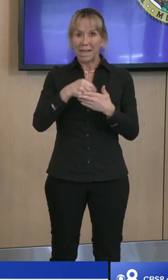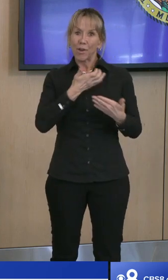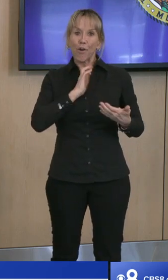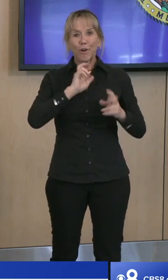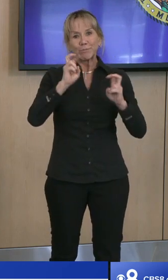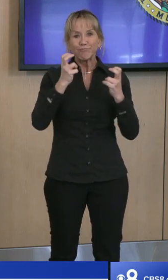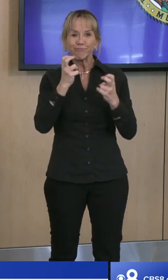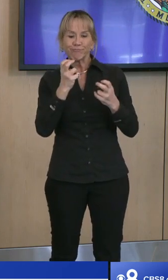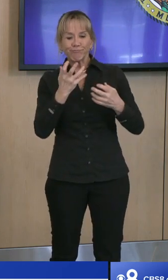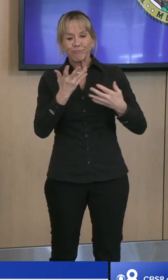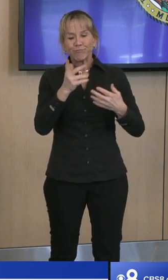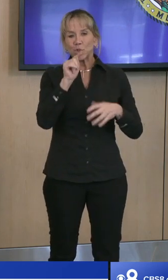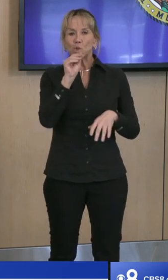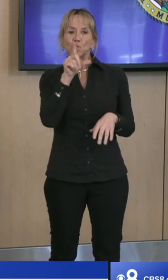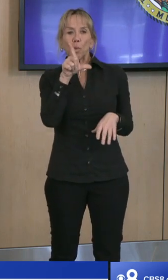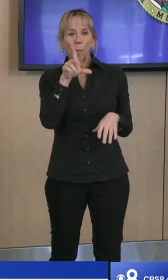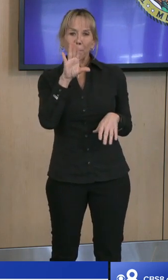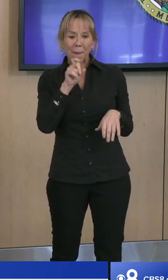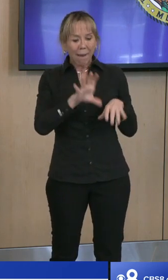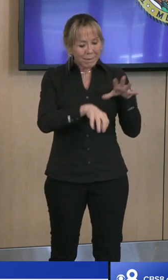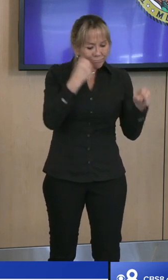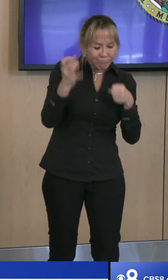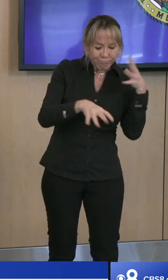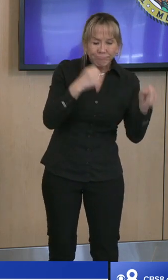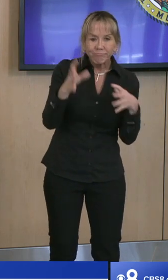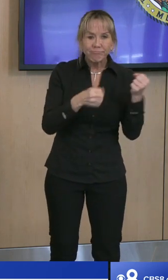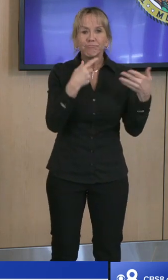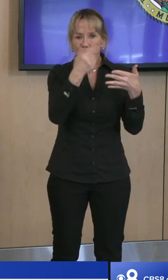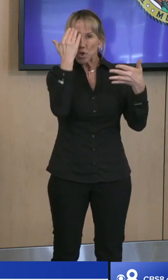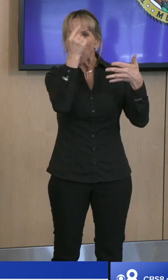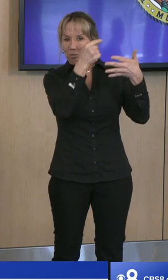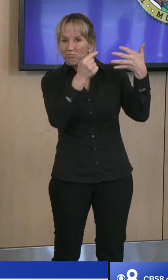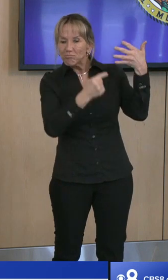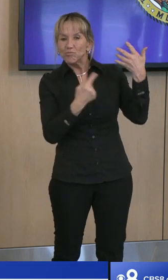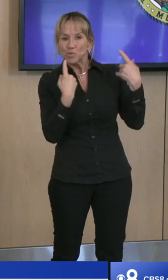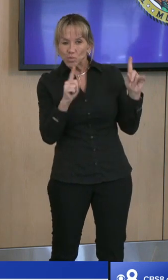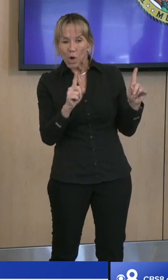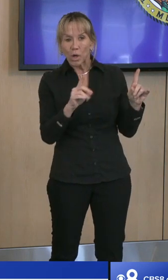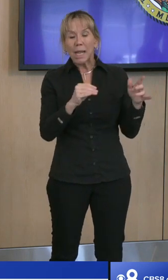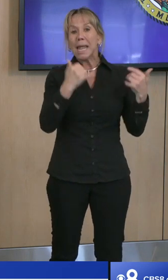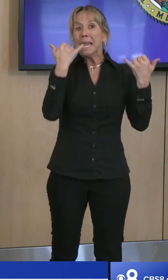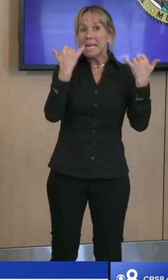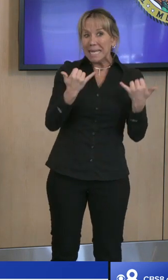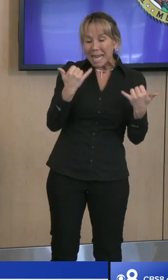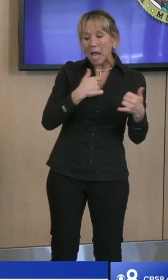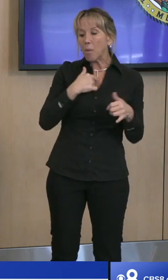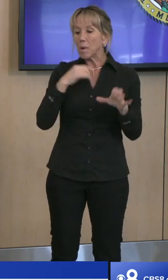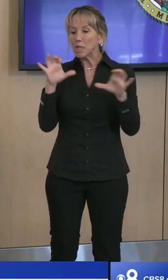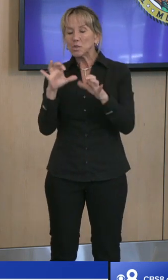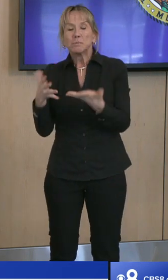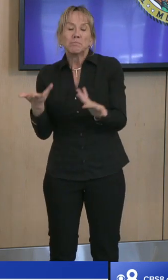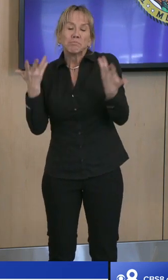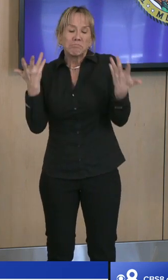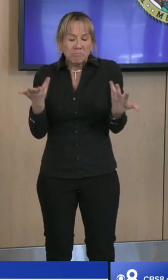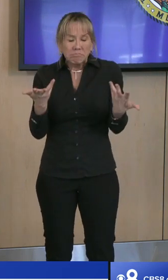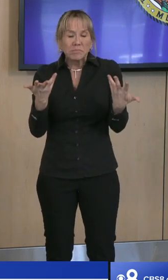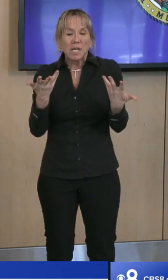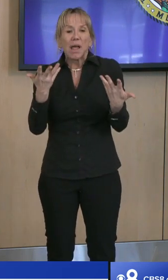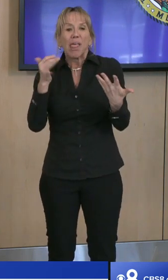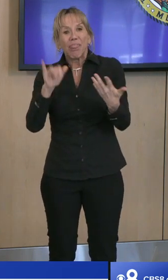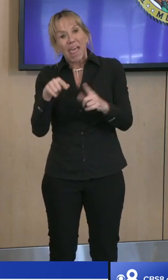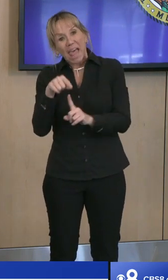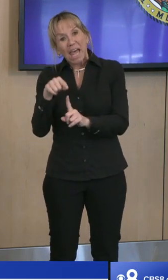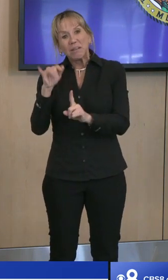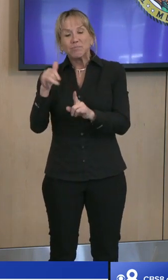to other tools that there's no harm in trying. So that's what we've done with the order